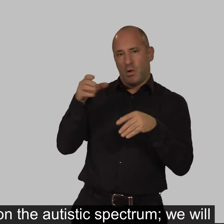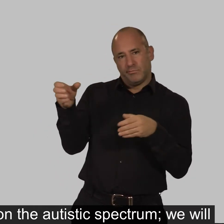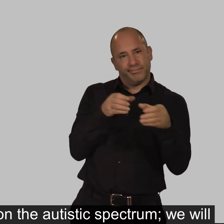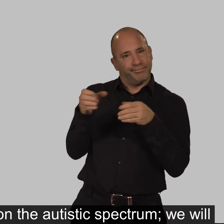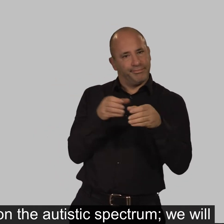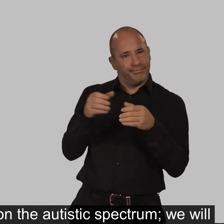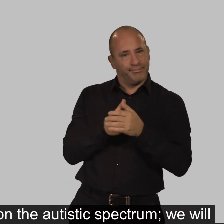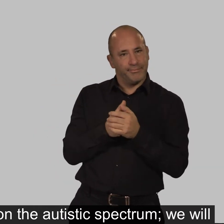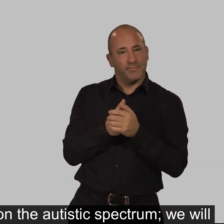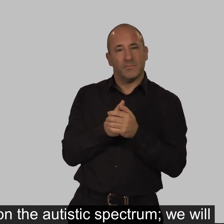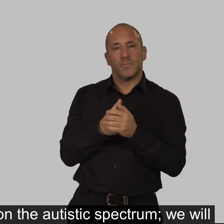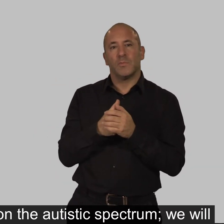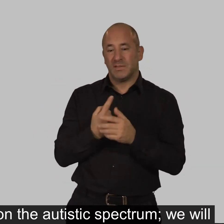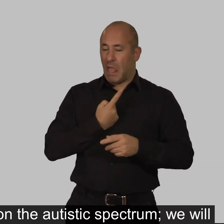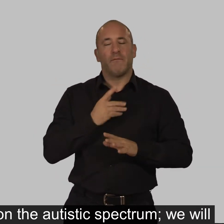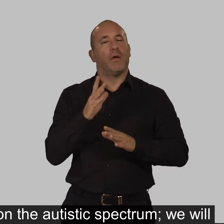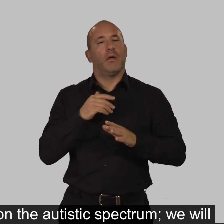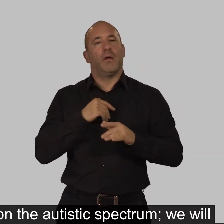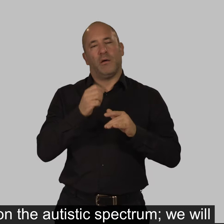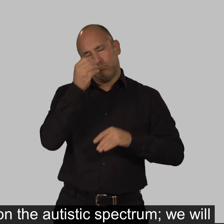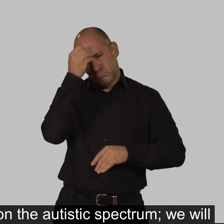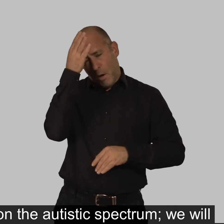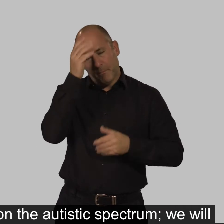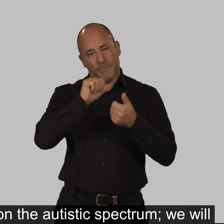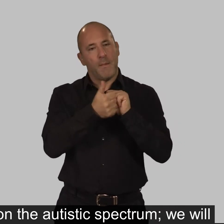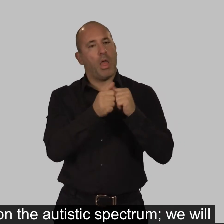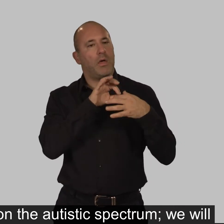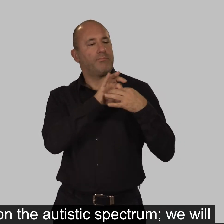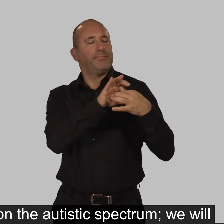We will do this alongside an expert partner.